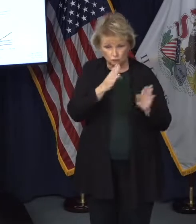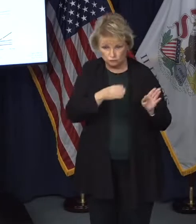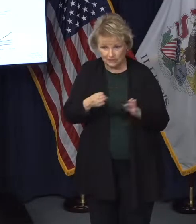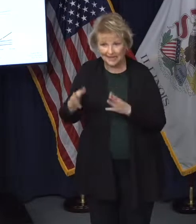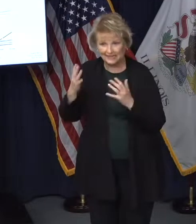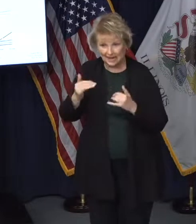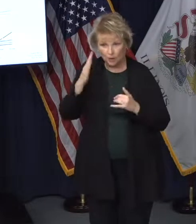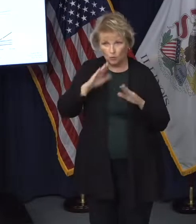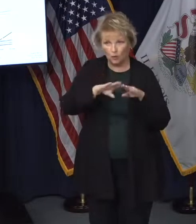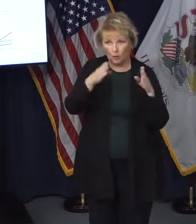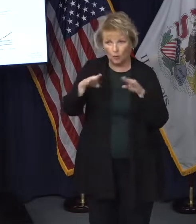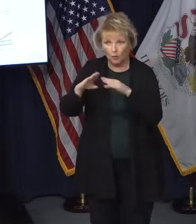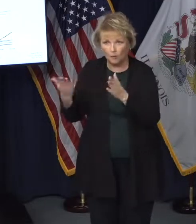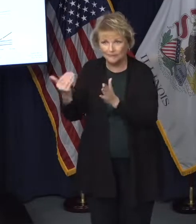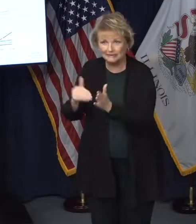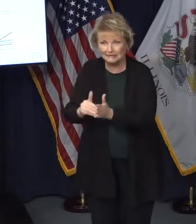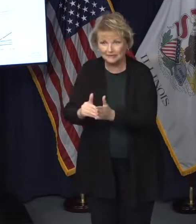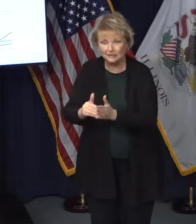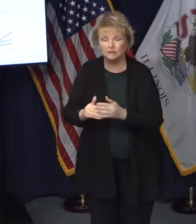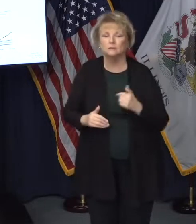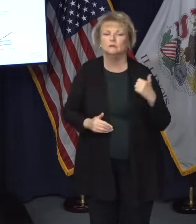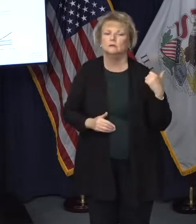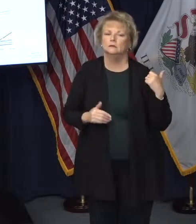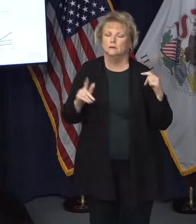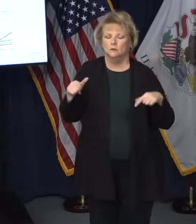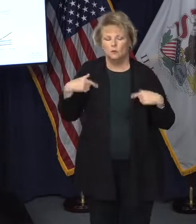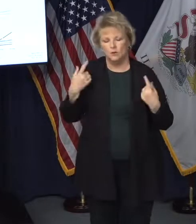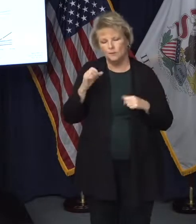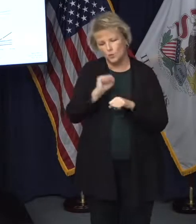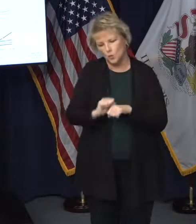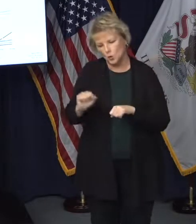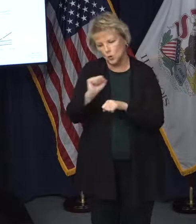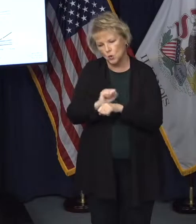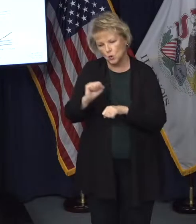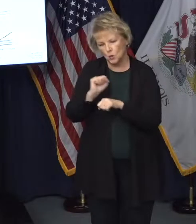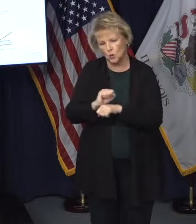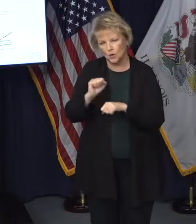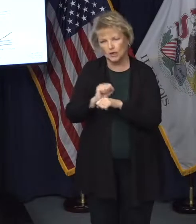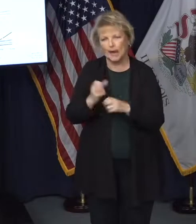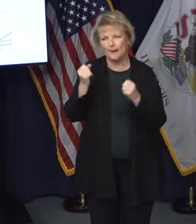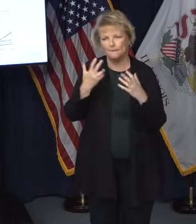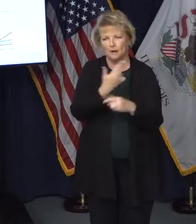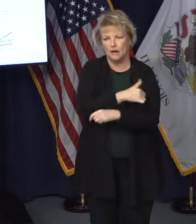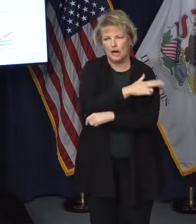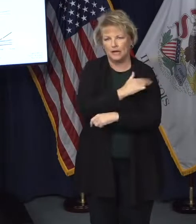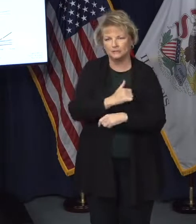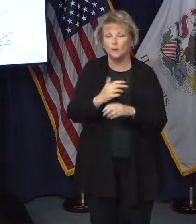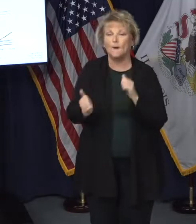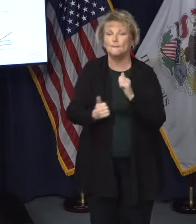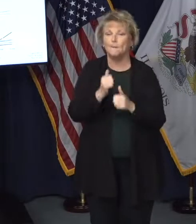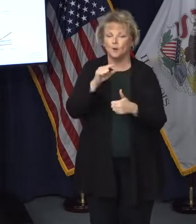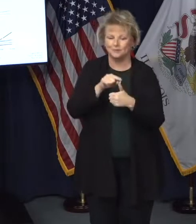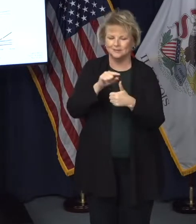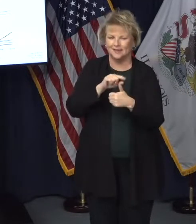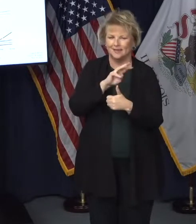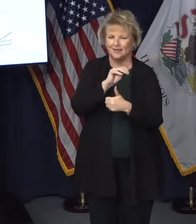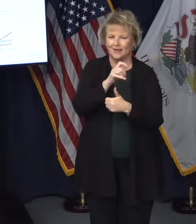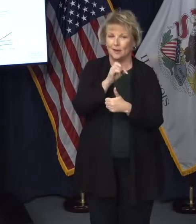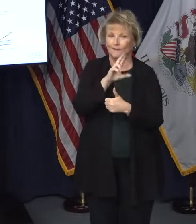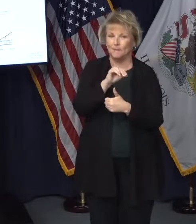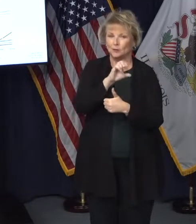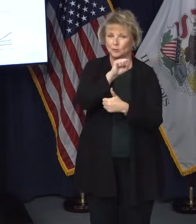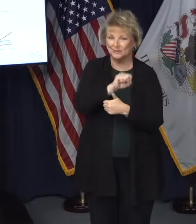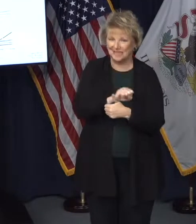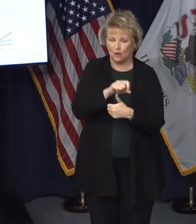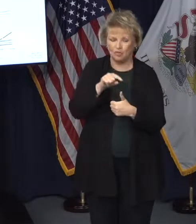now to reopen them? So we have done a lot of work on the hospitals, most of it on Metro South. That one